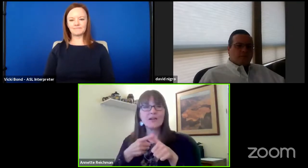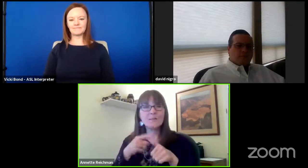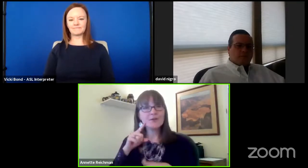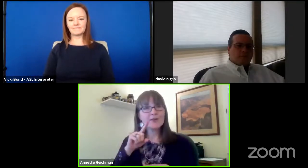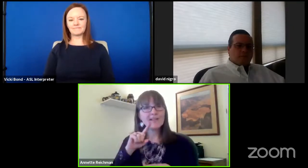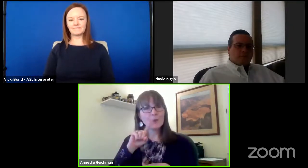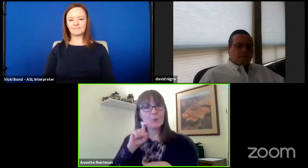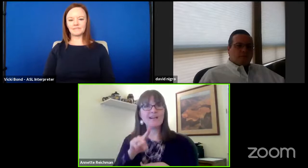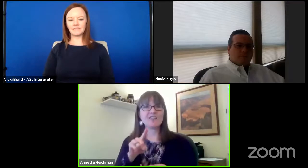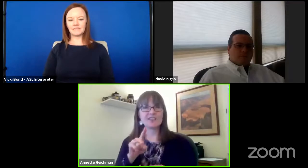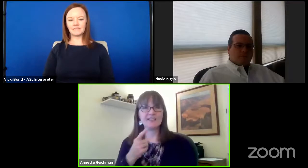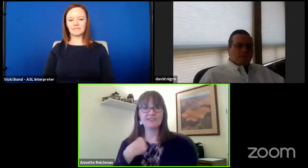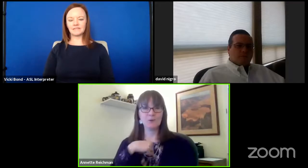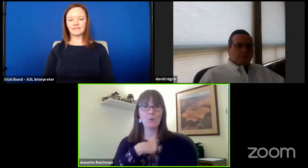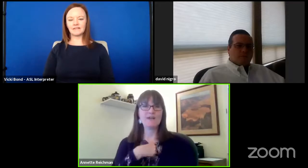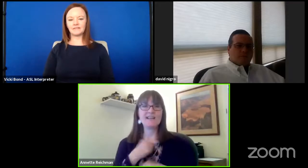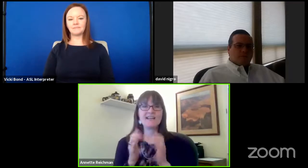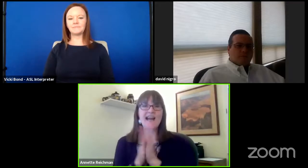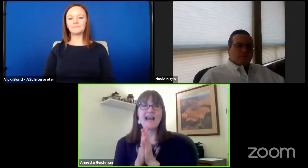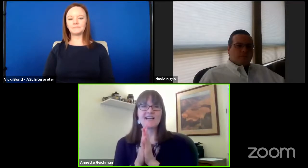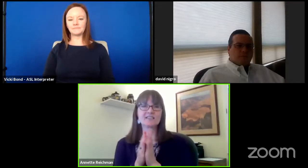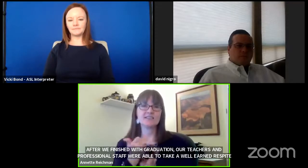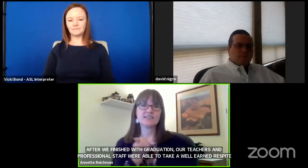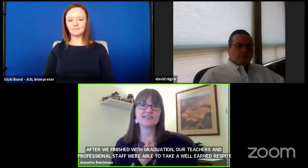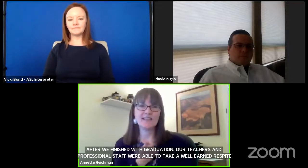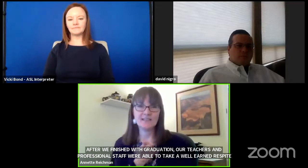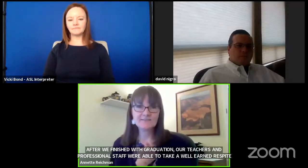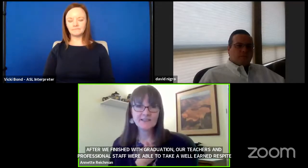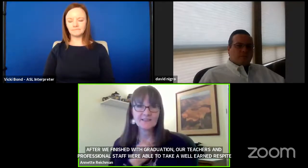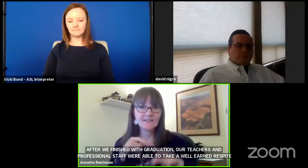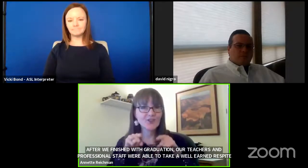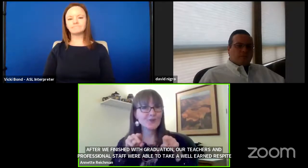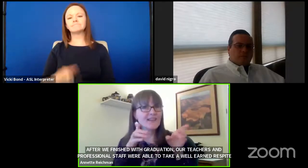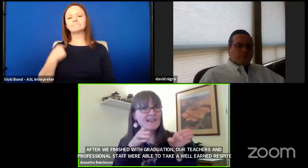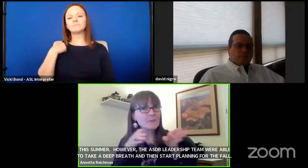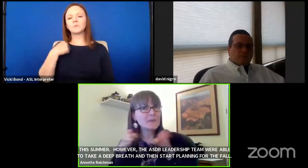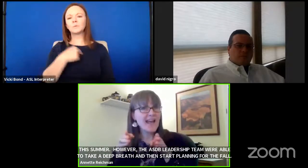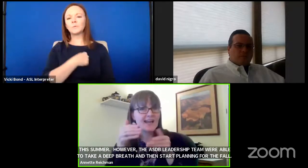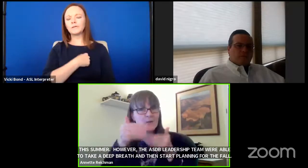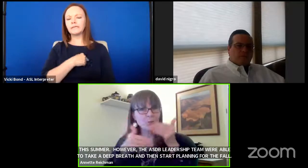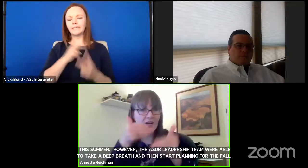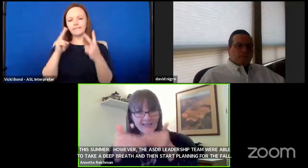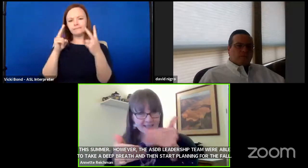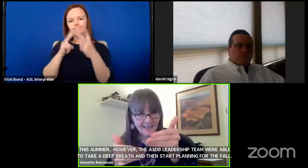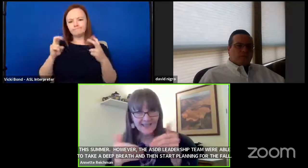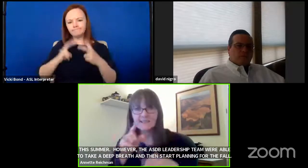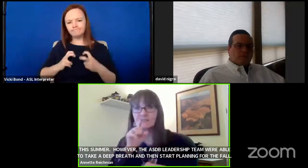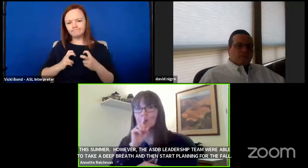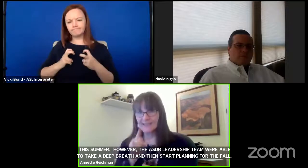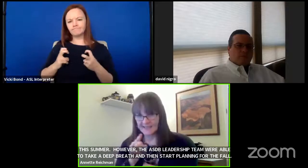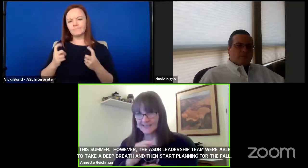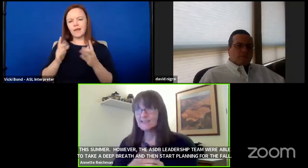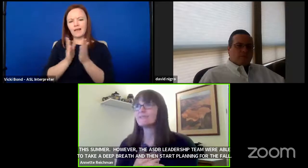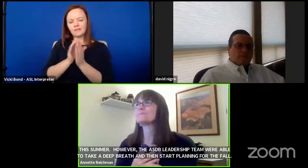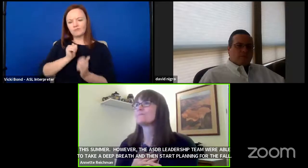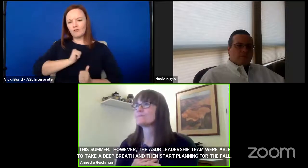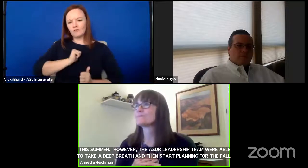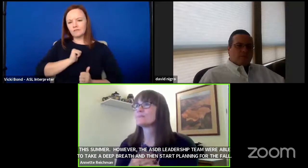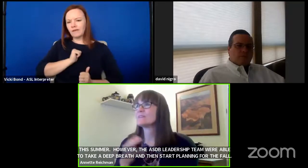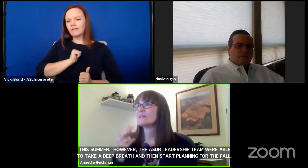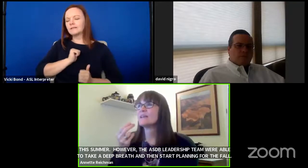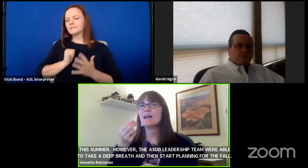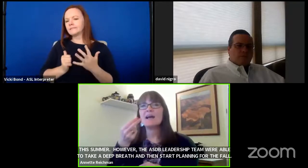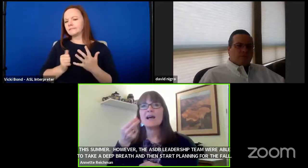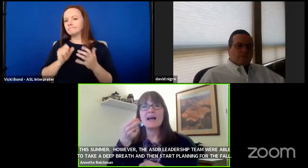The primary question we asked ourselves during the planning process was,